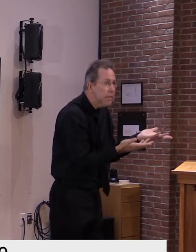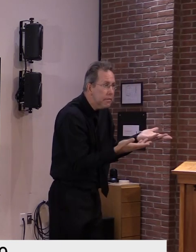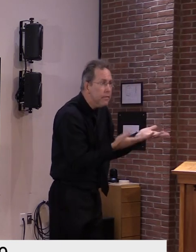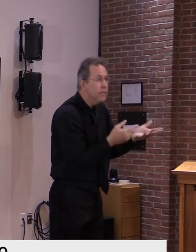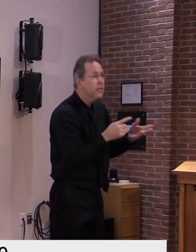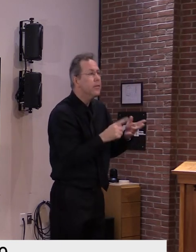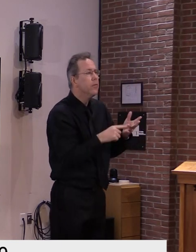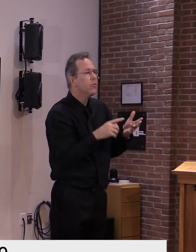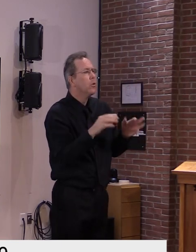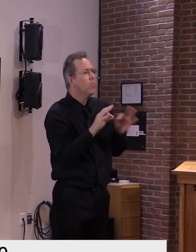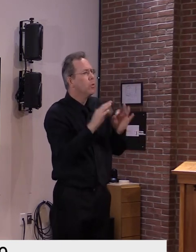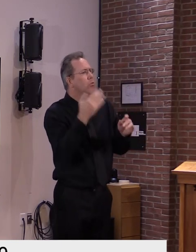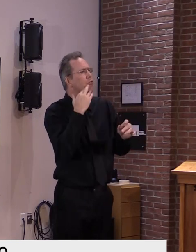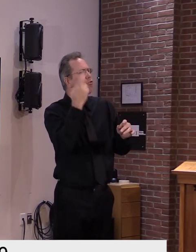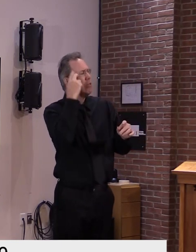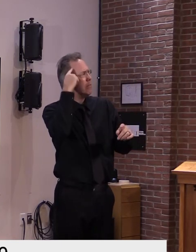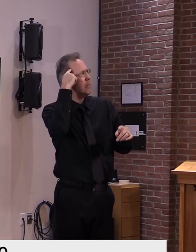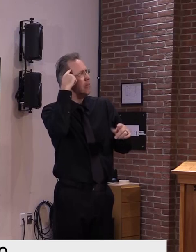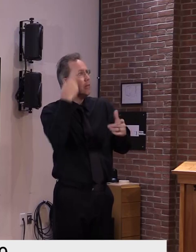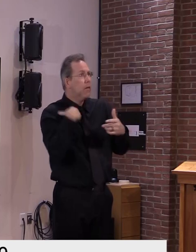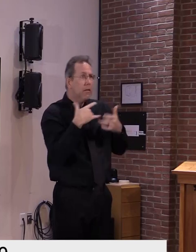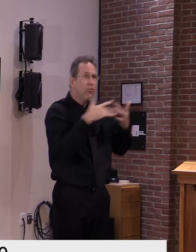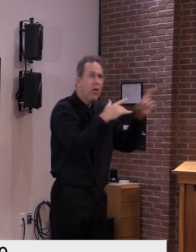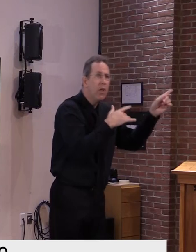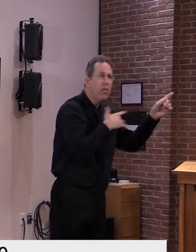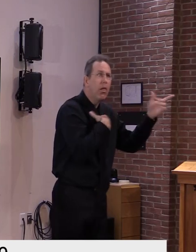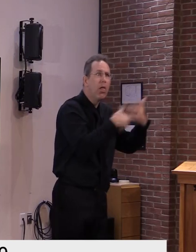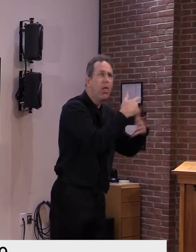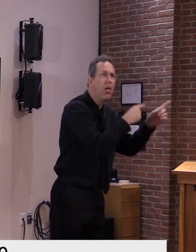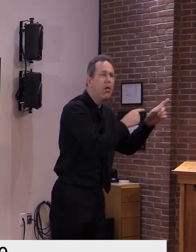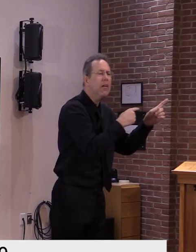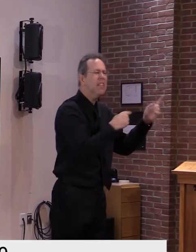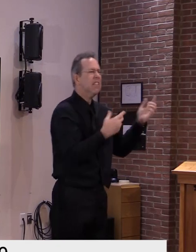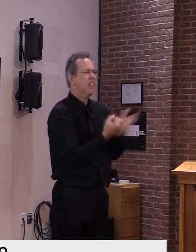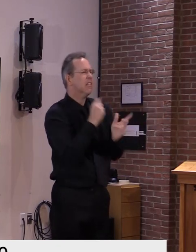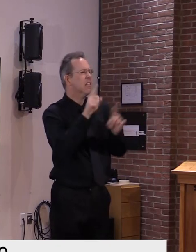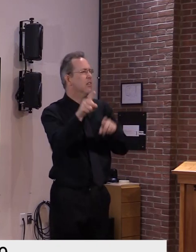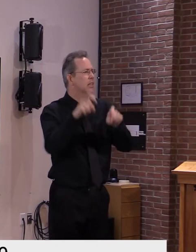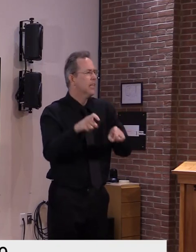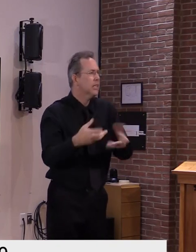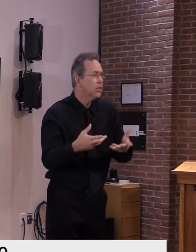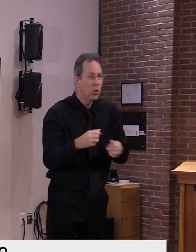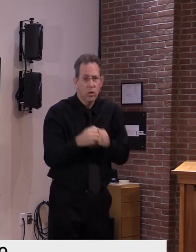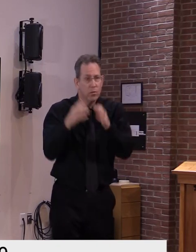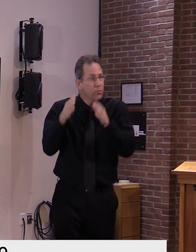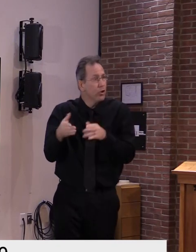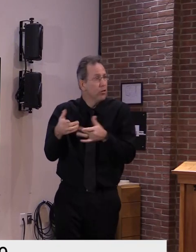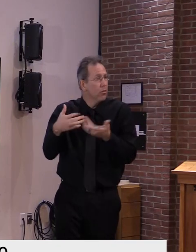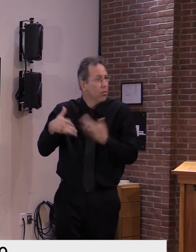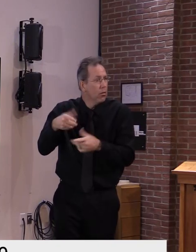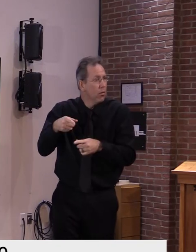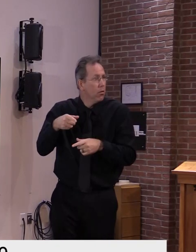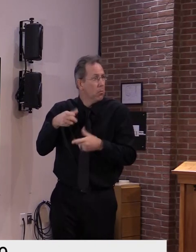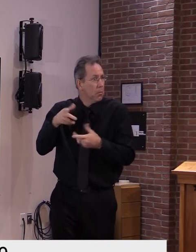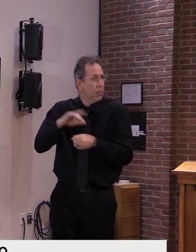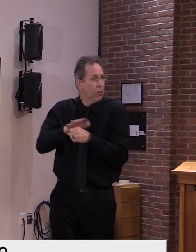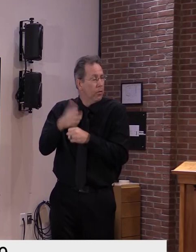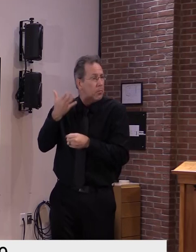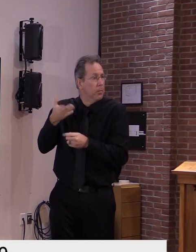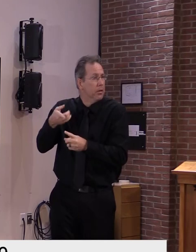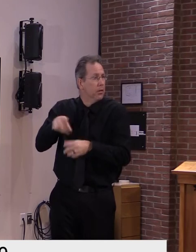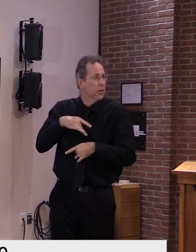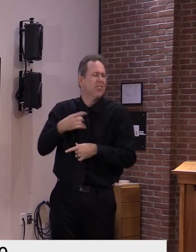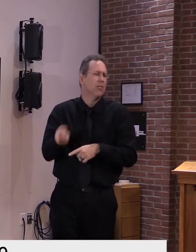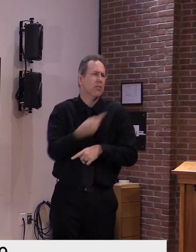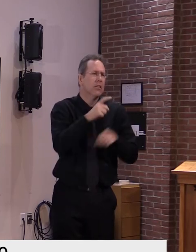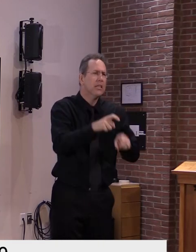fine reasons. But you're protecting somebody else when you get tested, because if you have a positive test, that allows others to